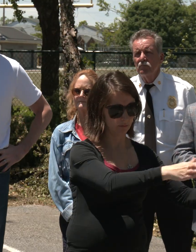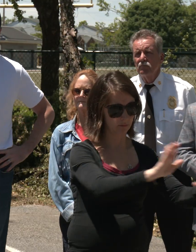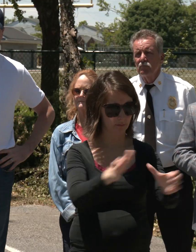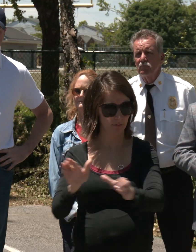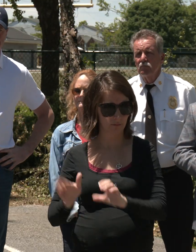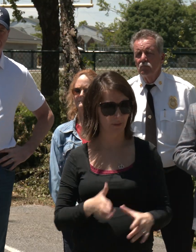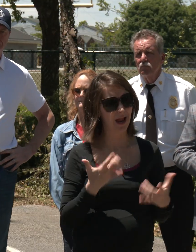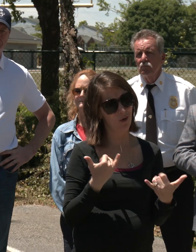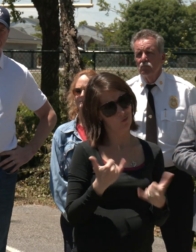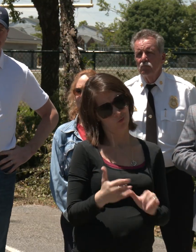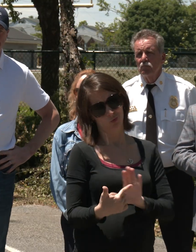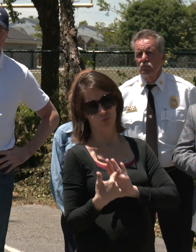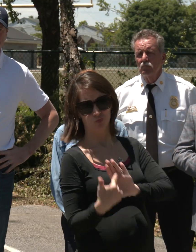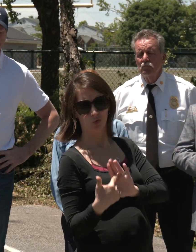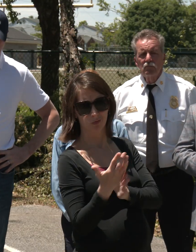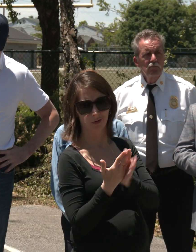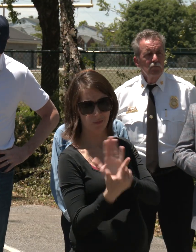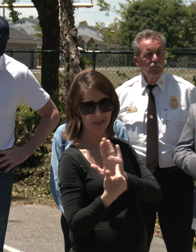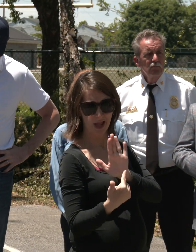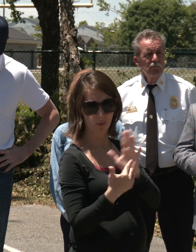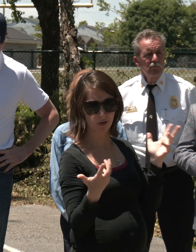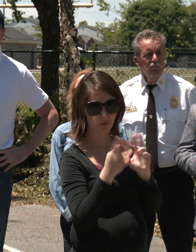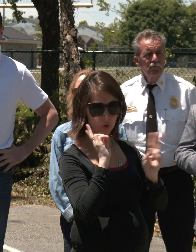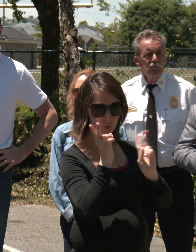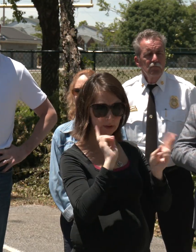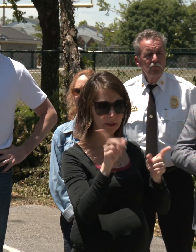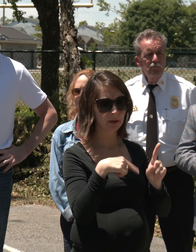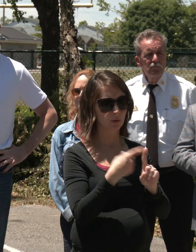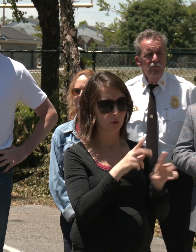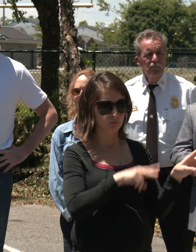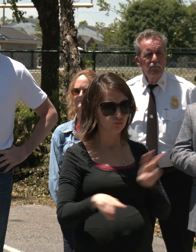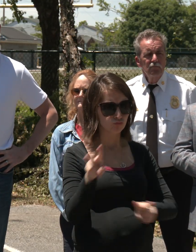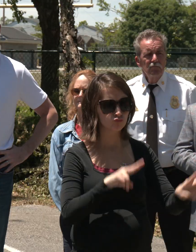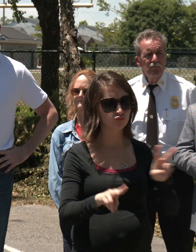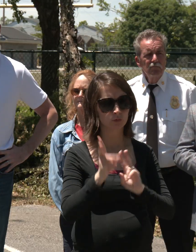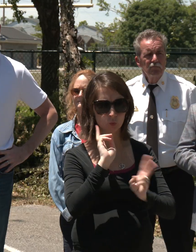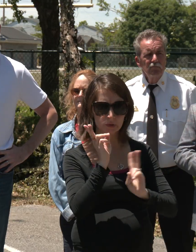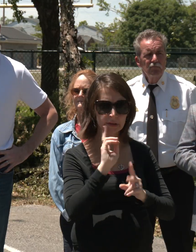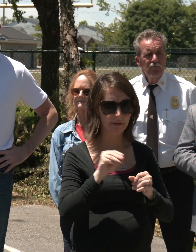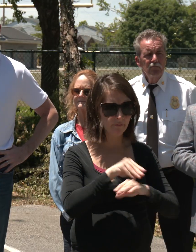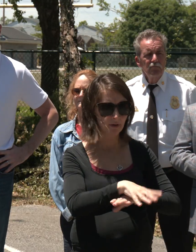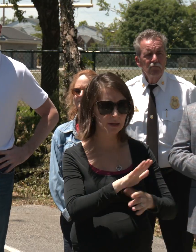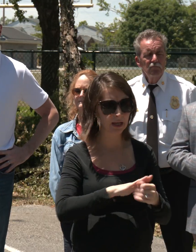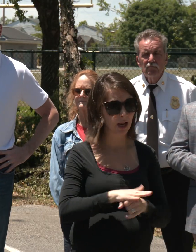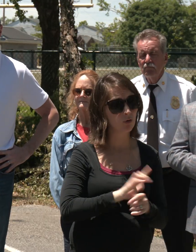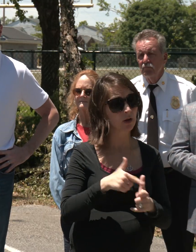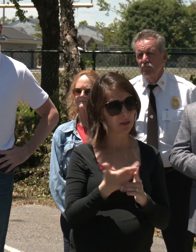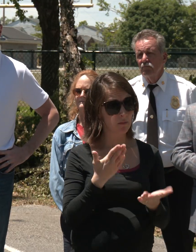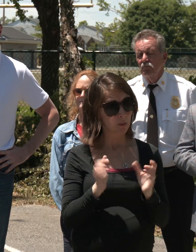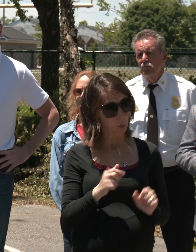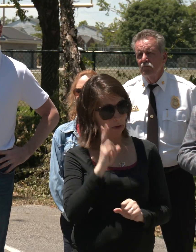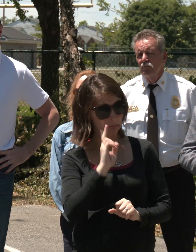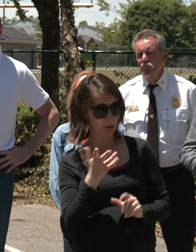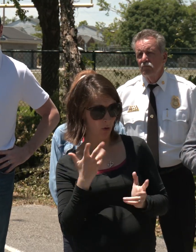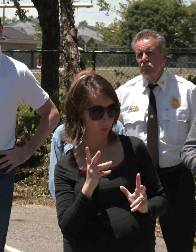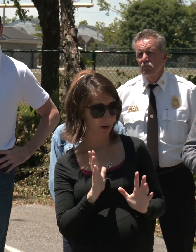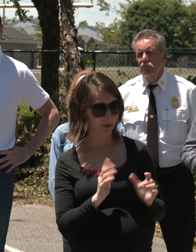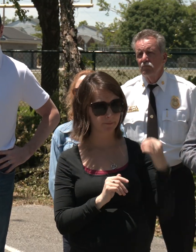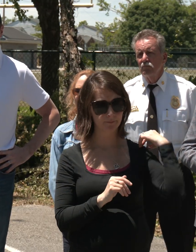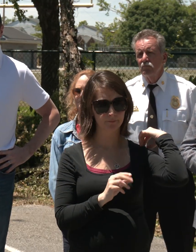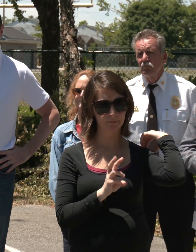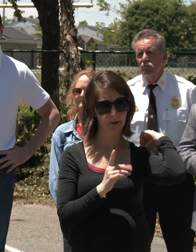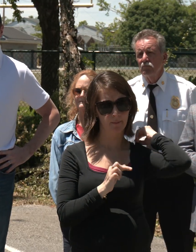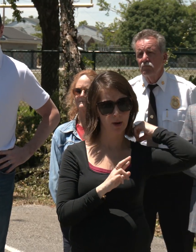of examples of what you might be seeing as you go throughout the affected area, and you can see some of this actually occurring. Well,